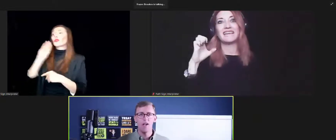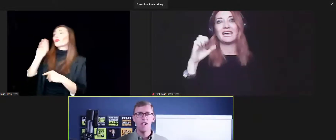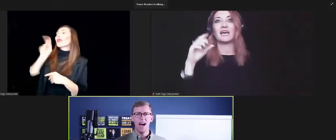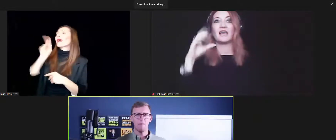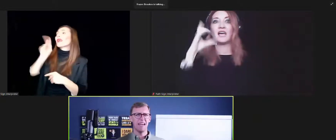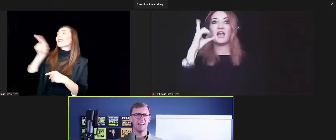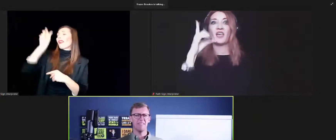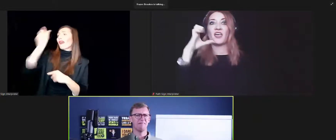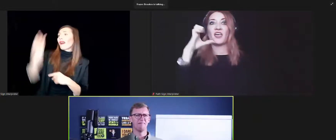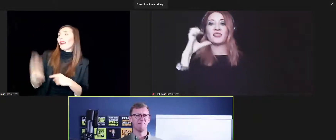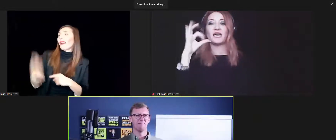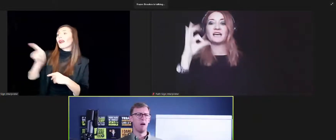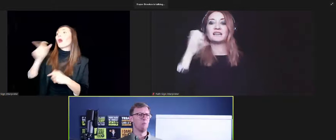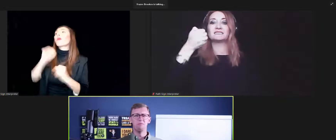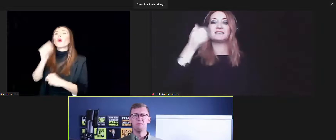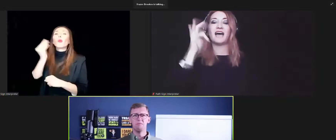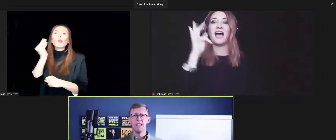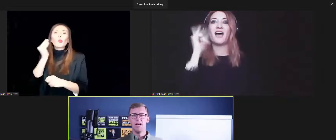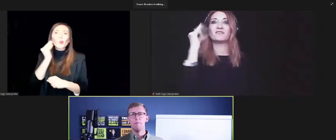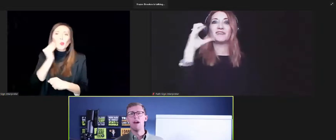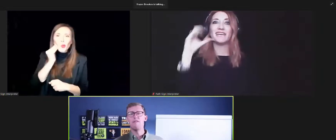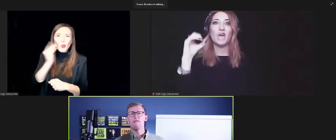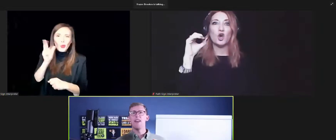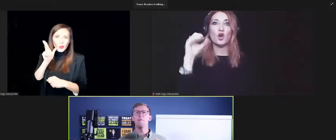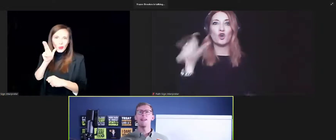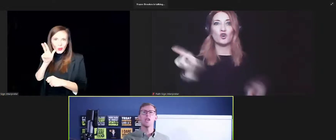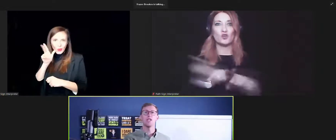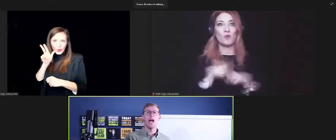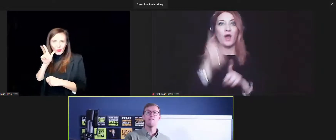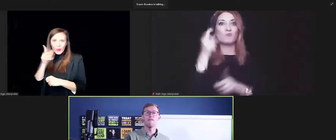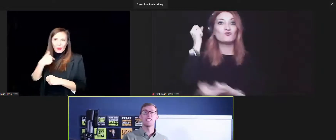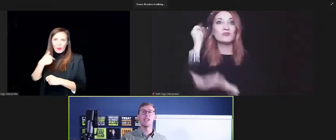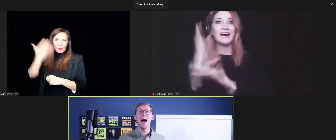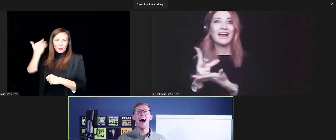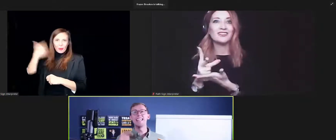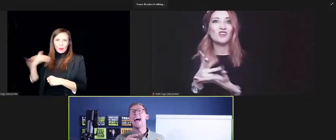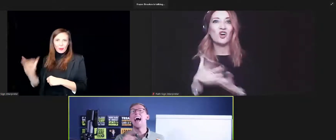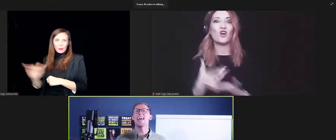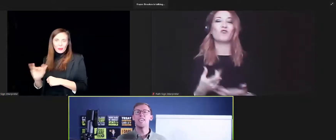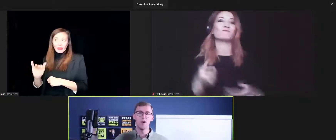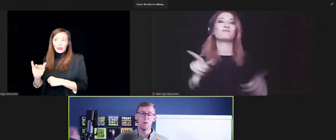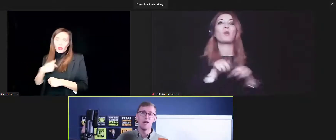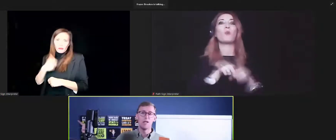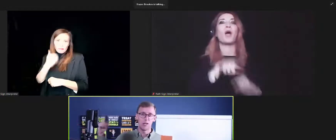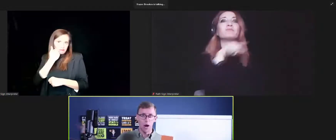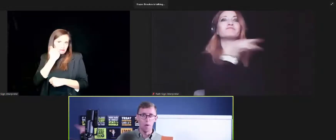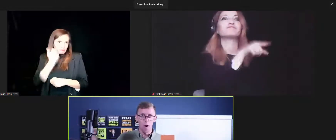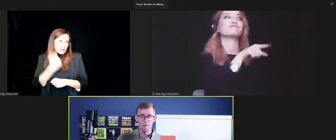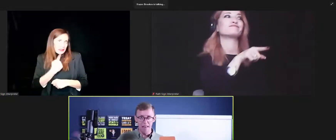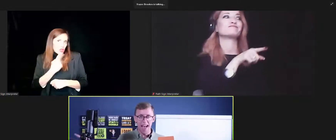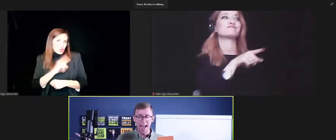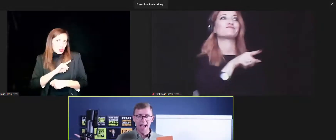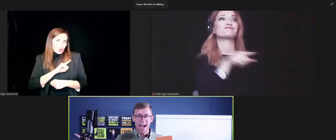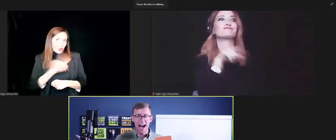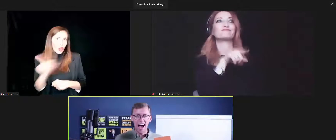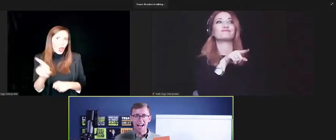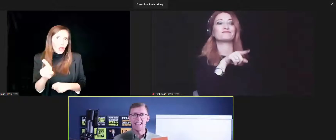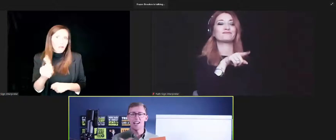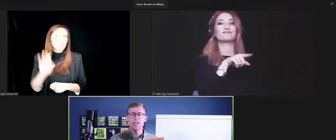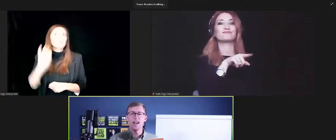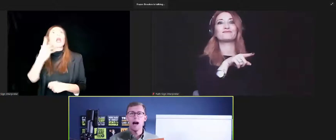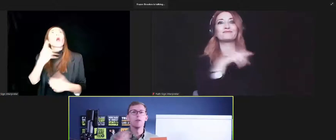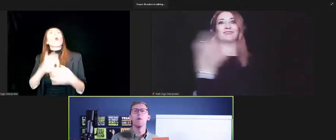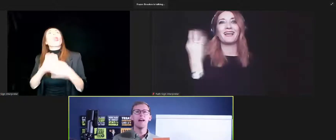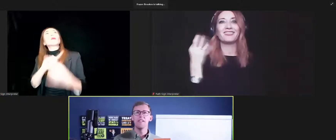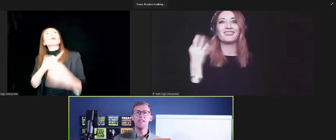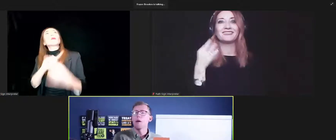right? I'd be like, no. But if a friend of mine says, hey, Frazer, I dare you to go over there and ask,